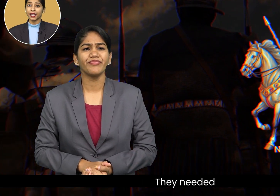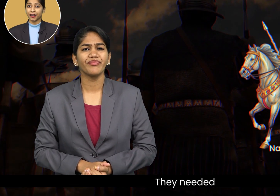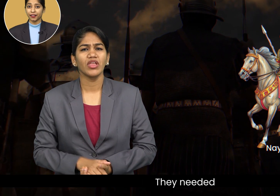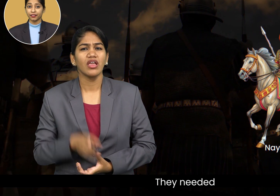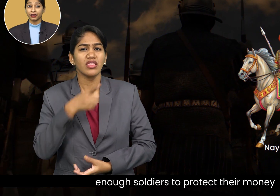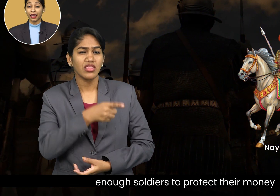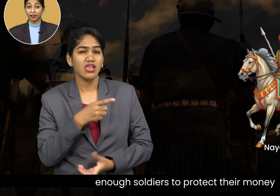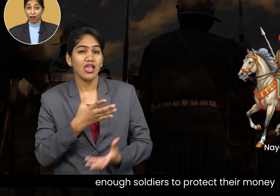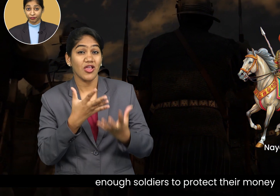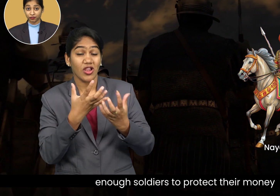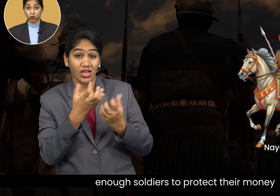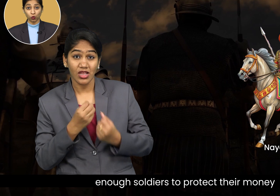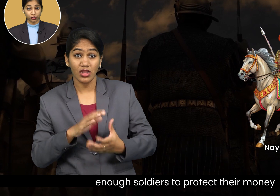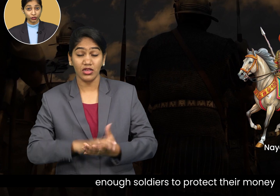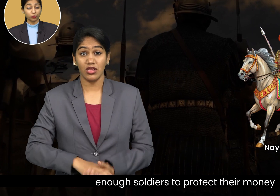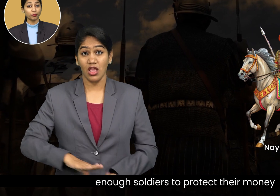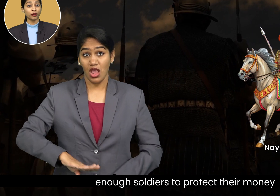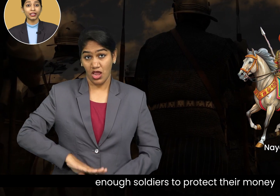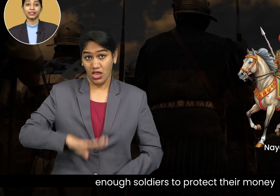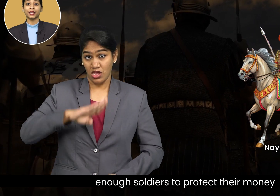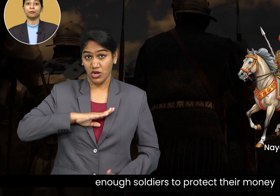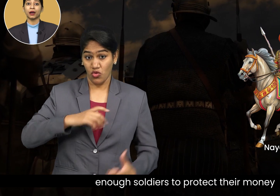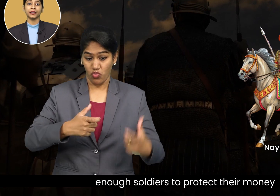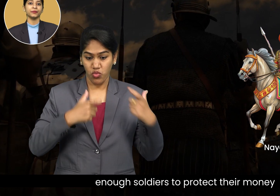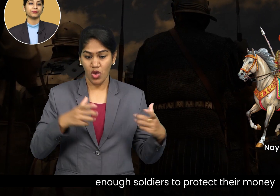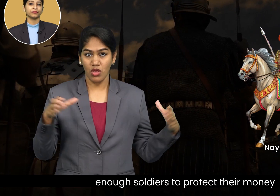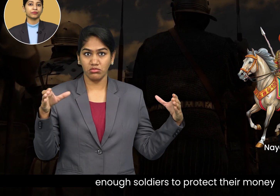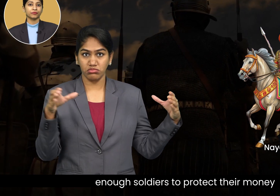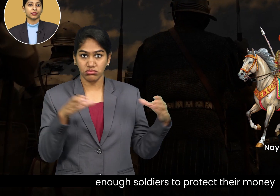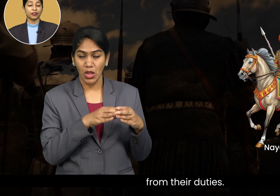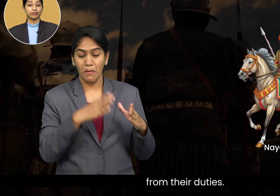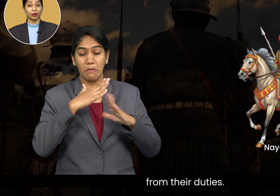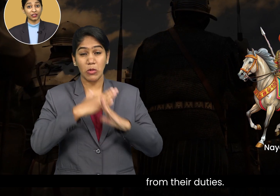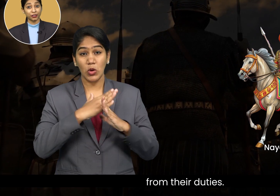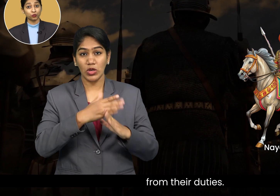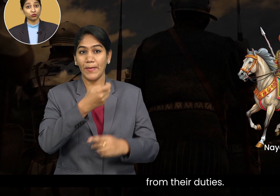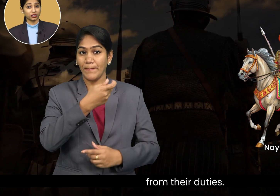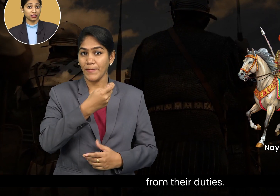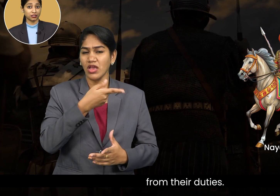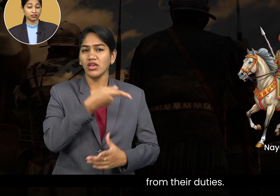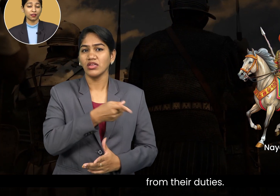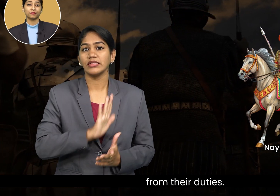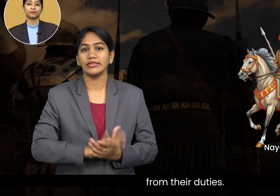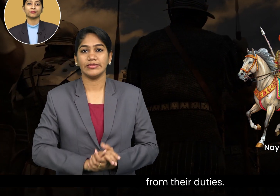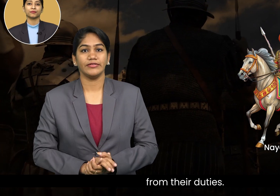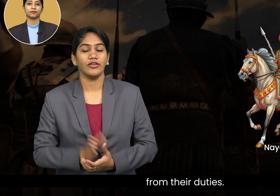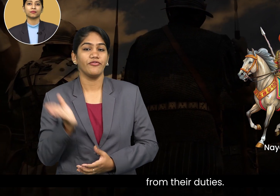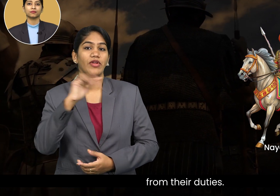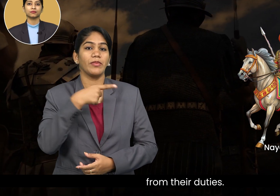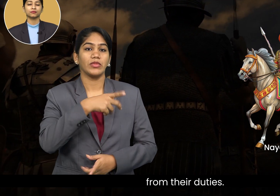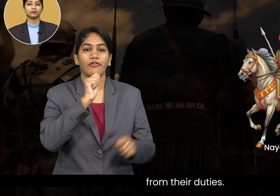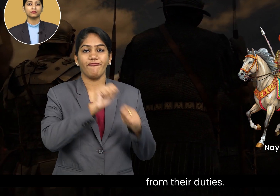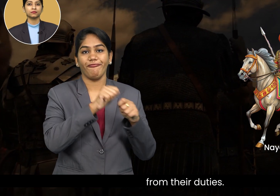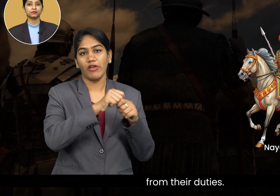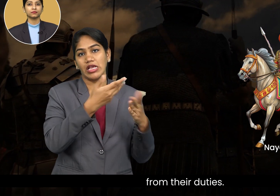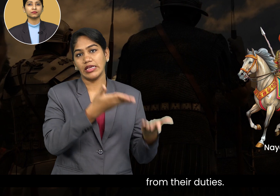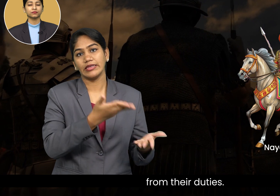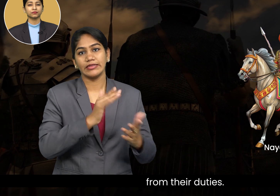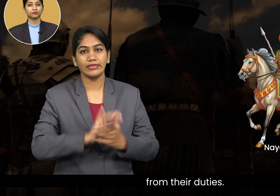They needed enough soldiers to protect their money from their duties.